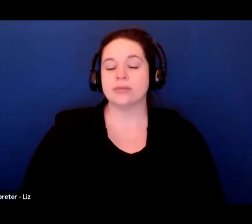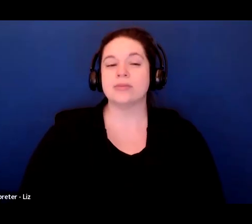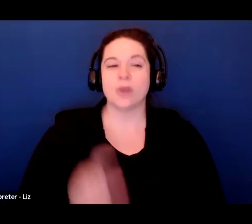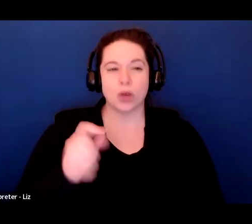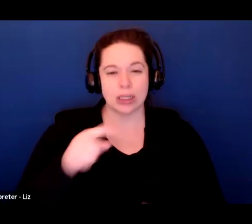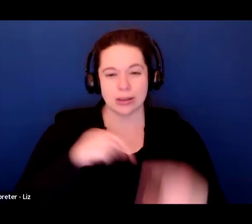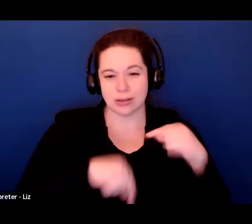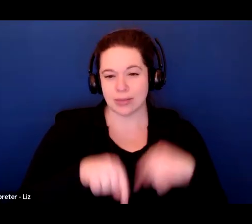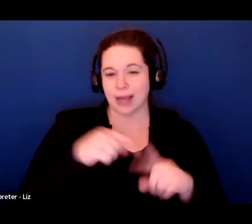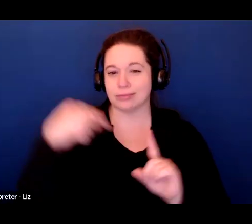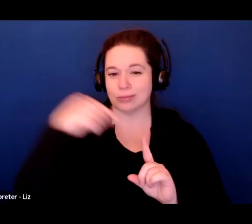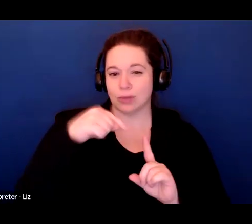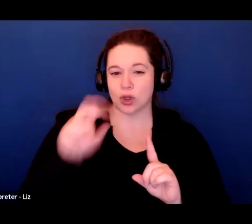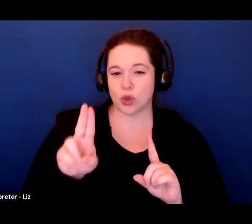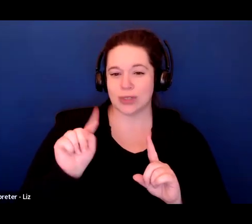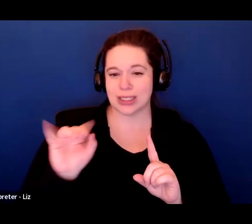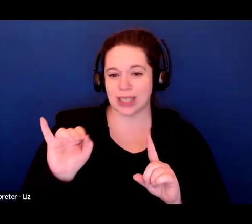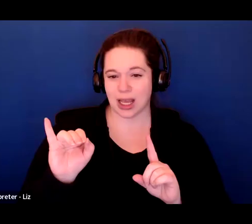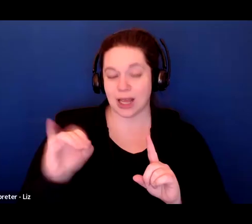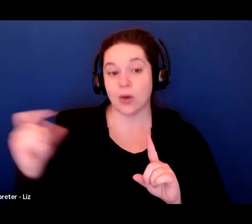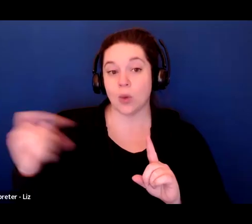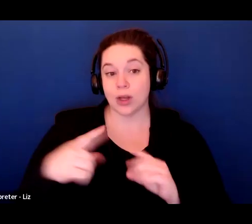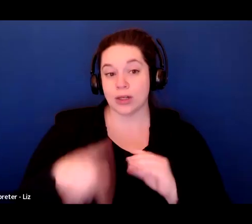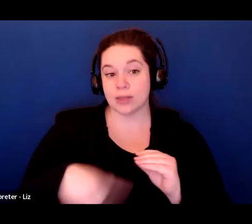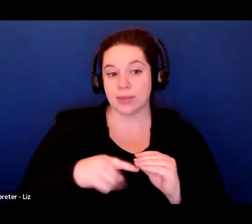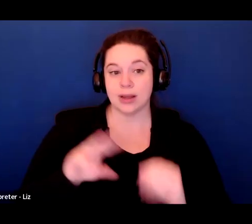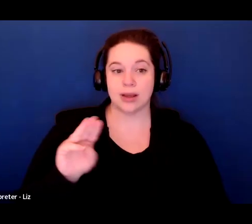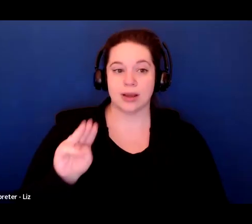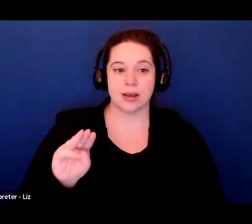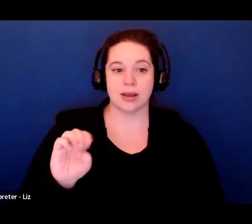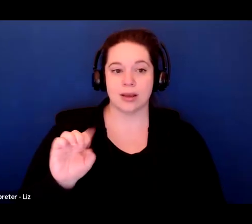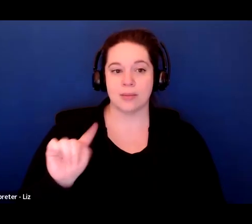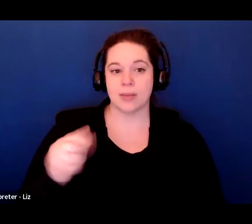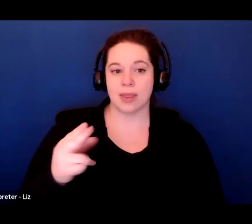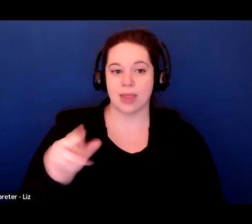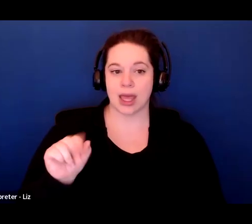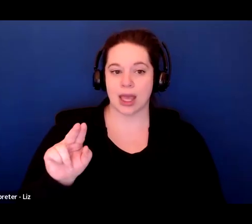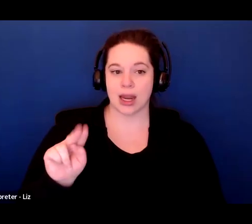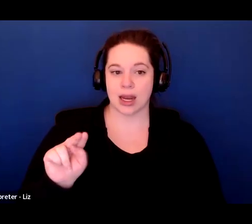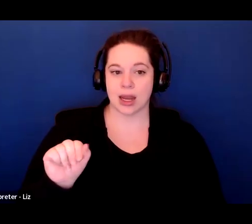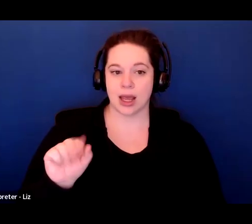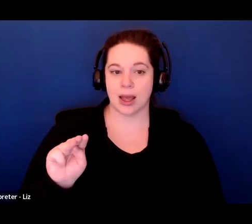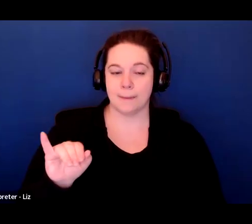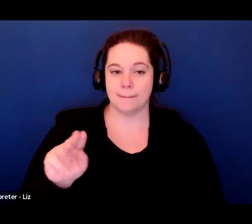to the UTI thing. There's a question about methamphetamine